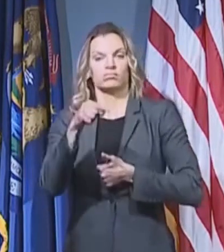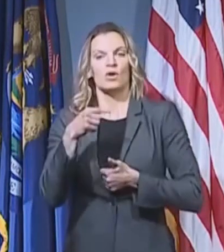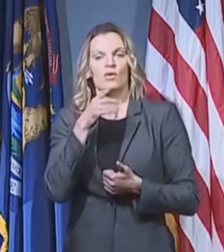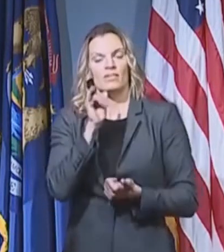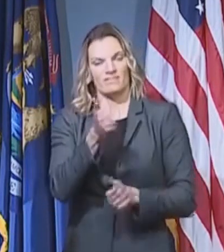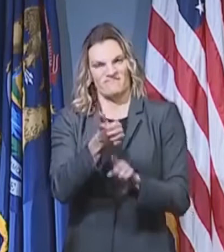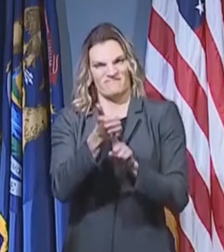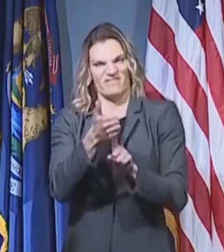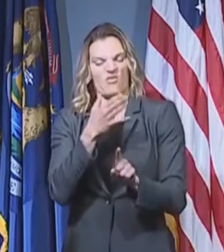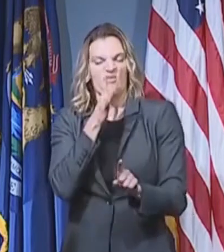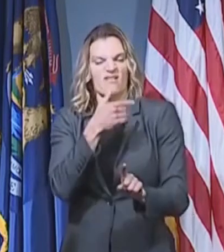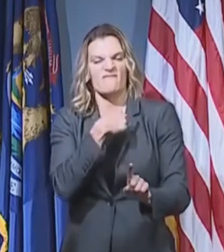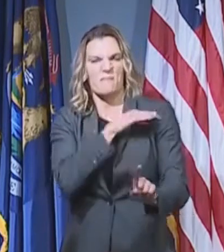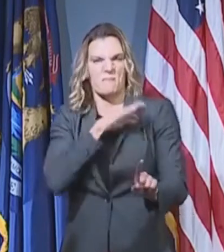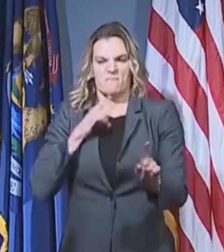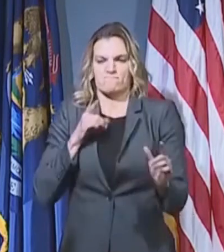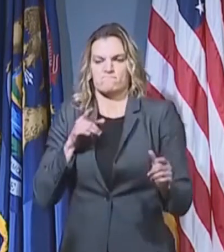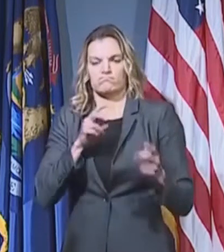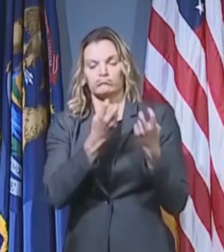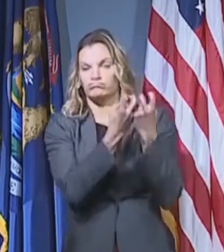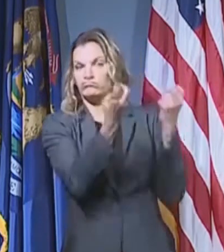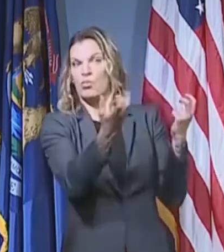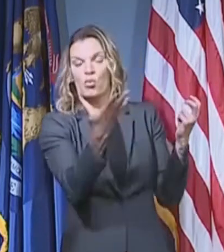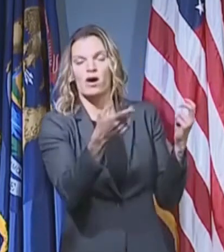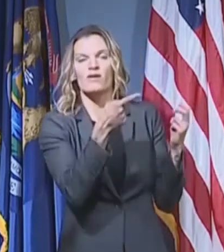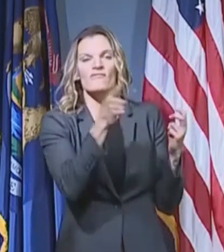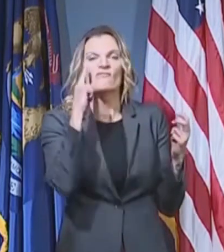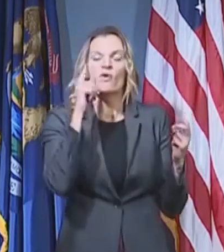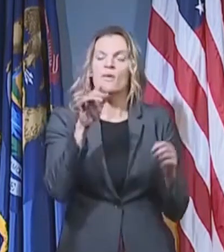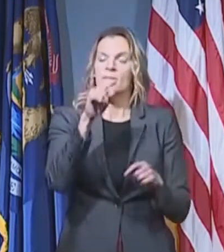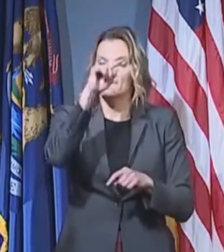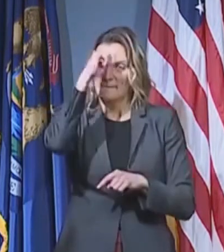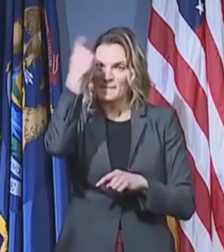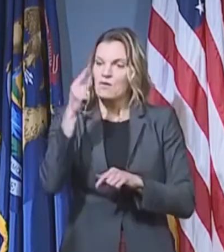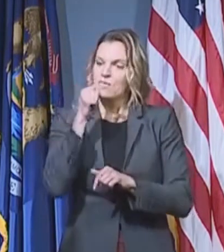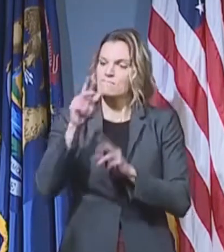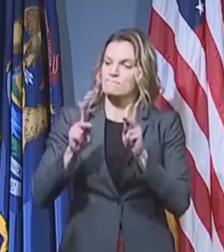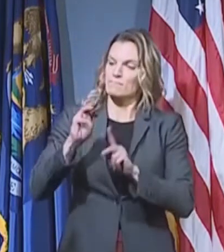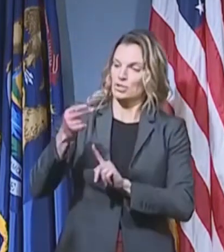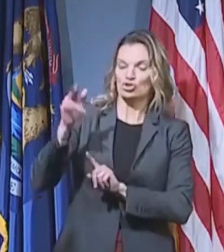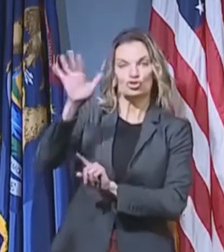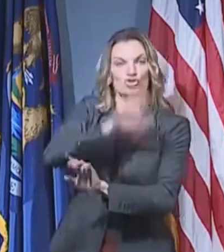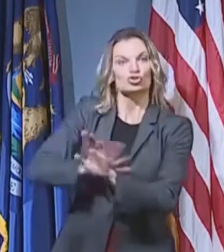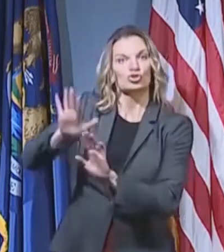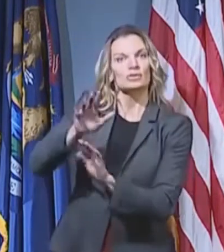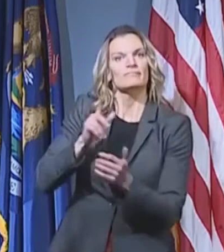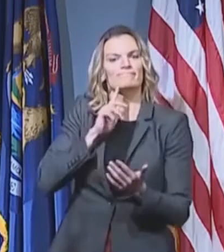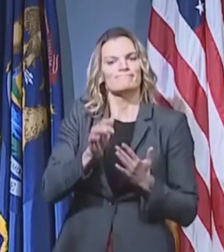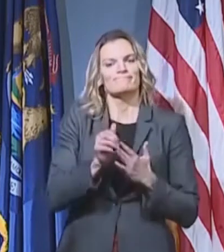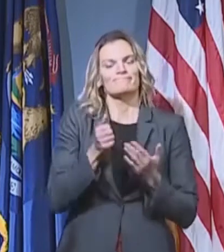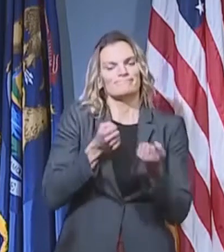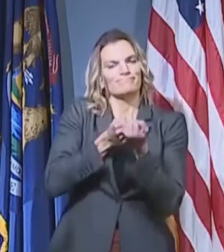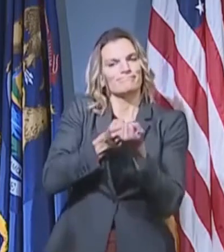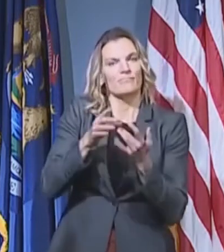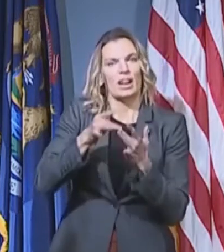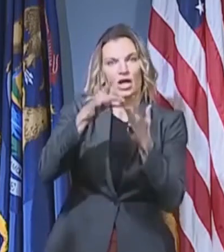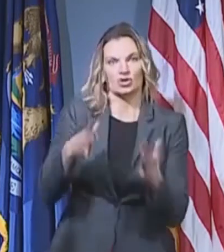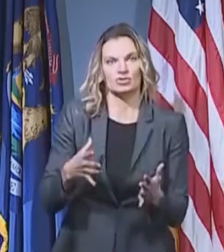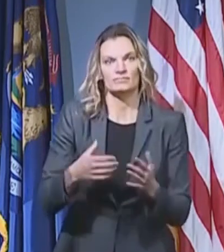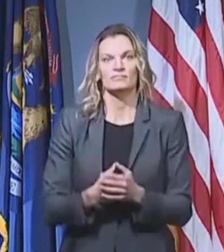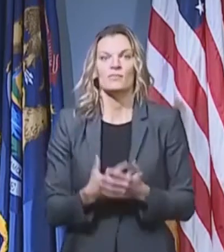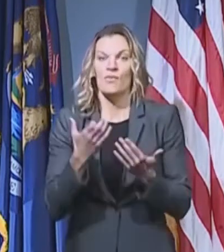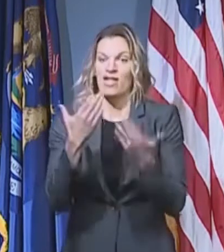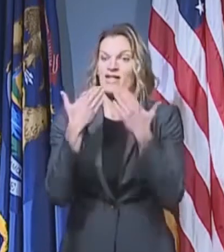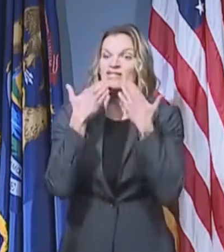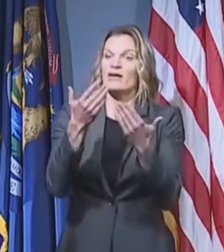with to develop our policies and paths to opportunity for Black Michiganders. I want to thank Senator Erica Geis, who